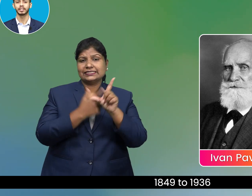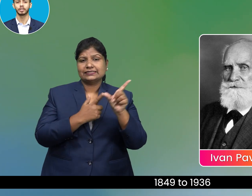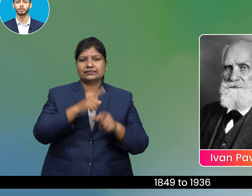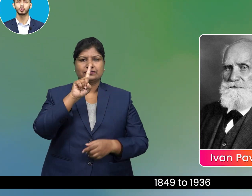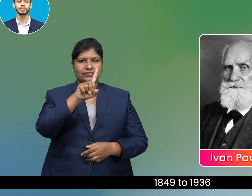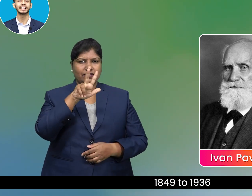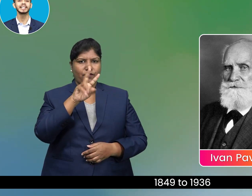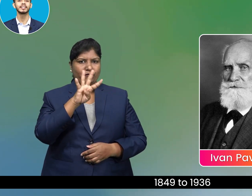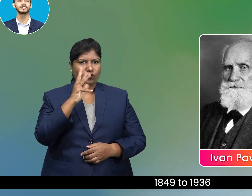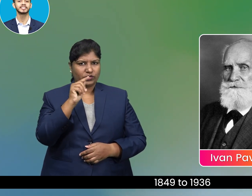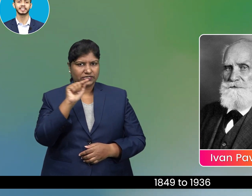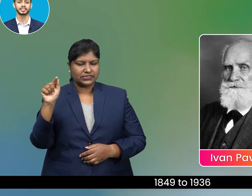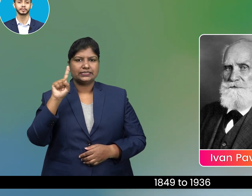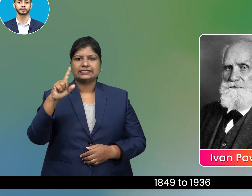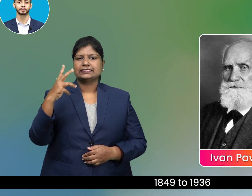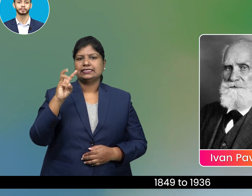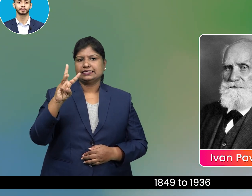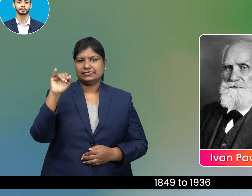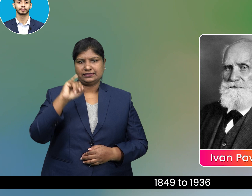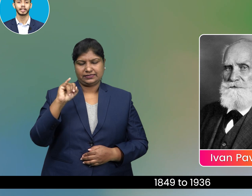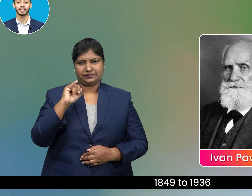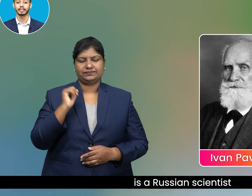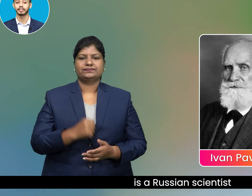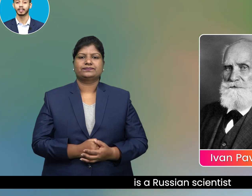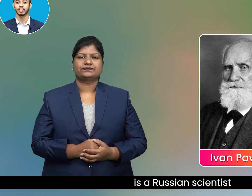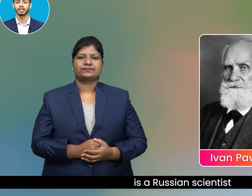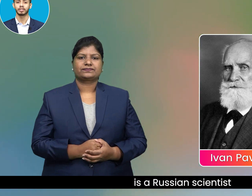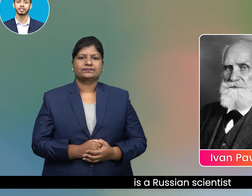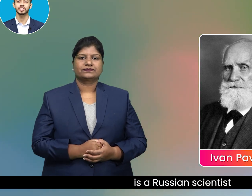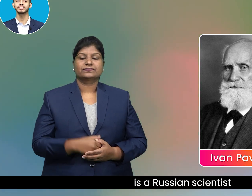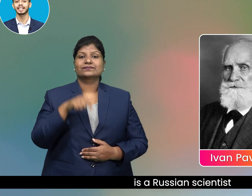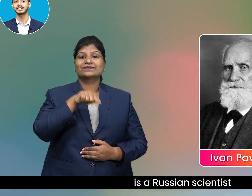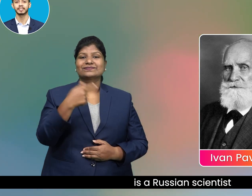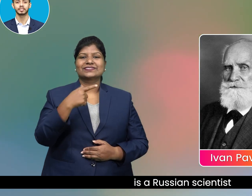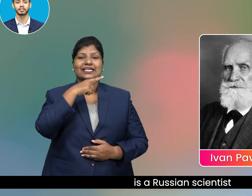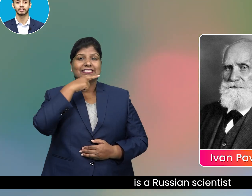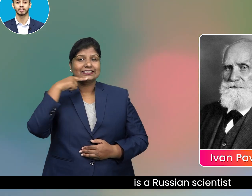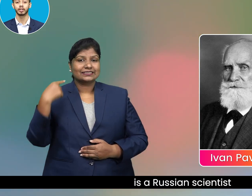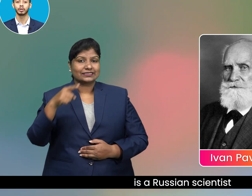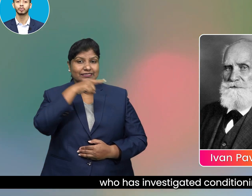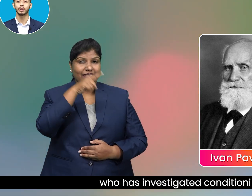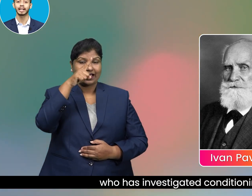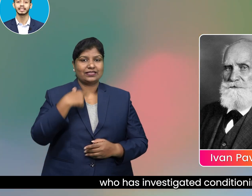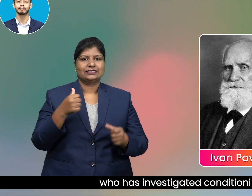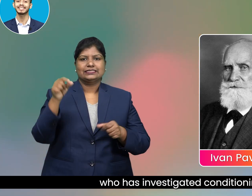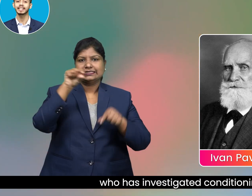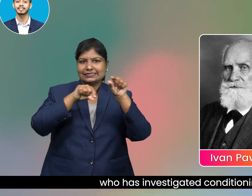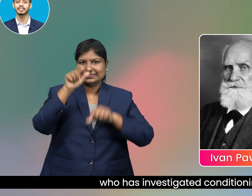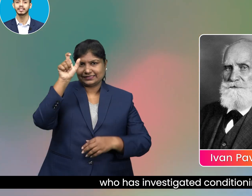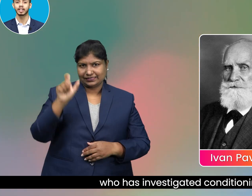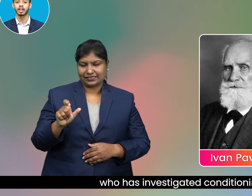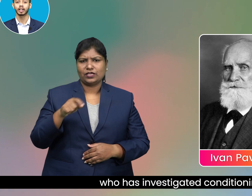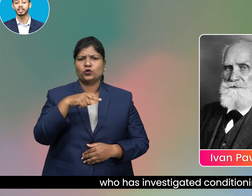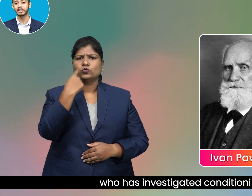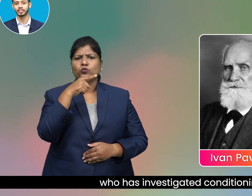1849 to 1936, is a Russian scientist who has